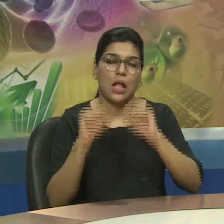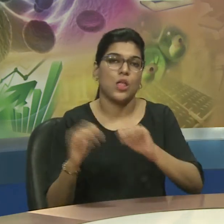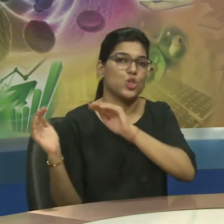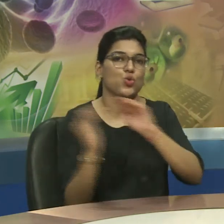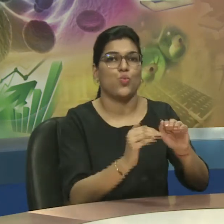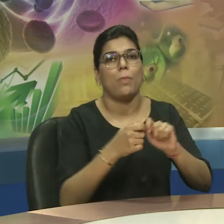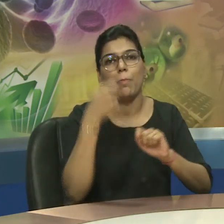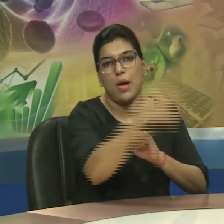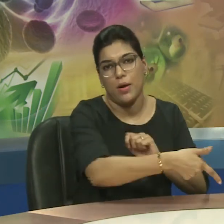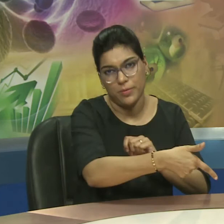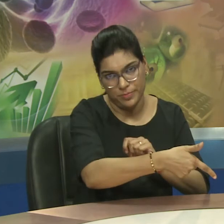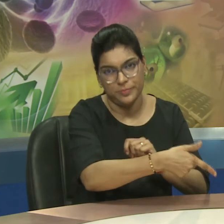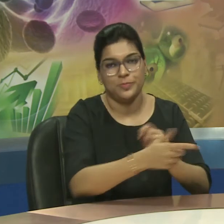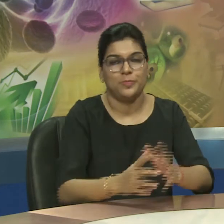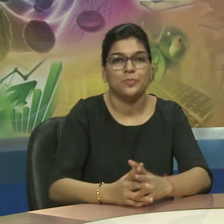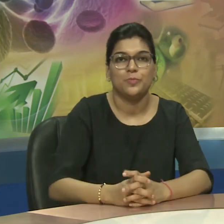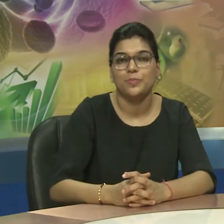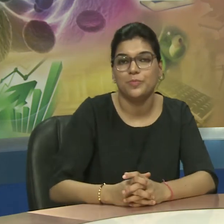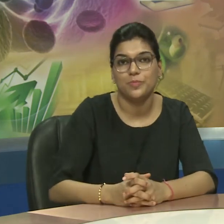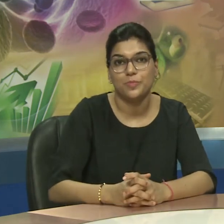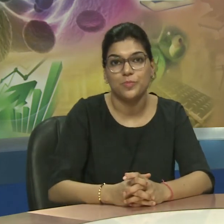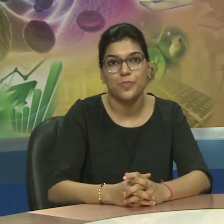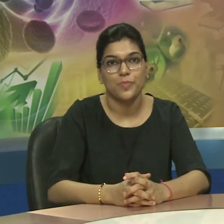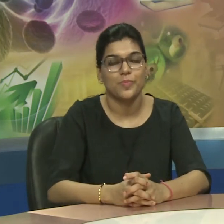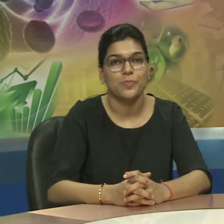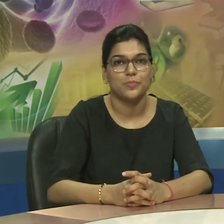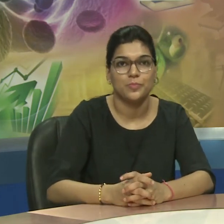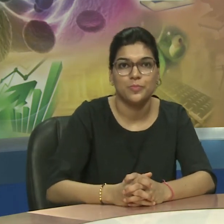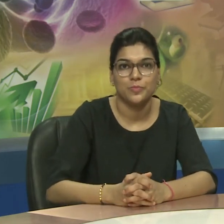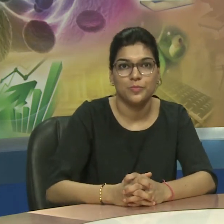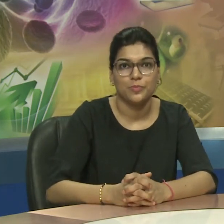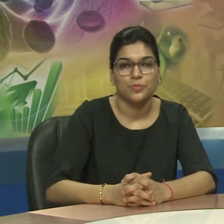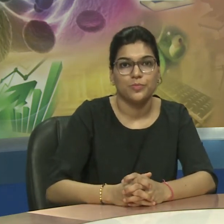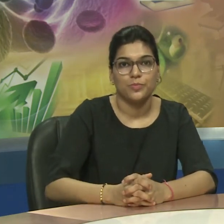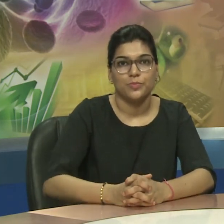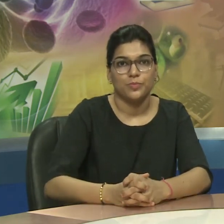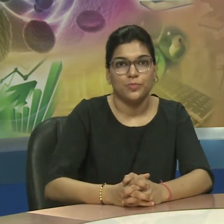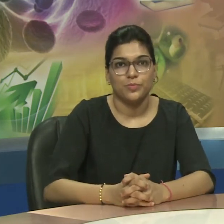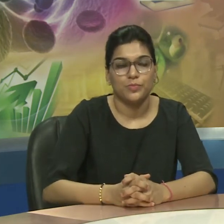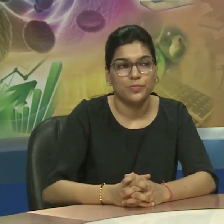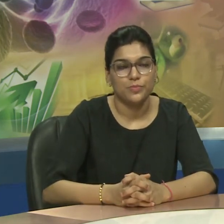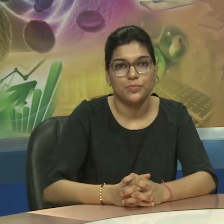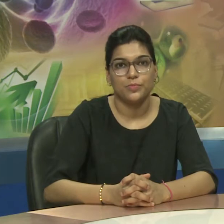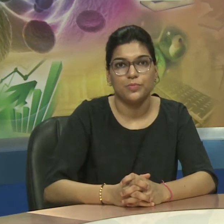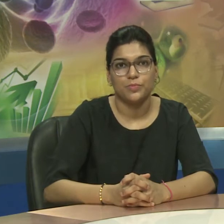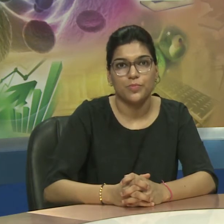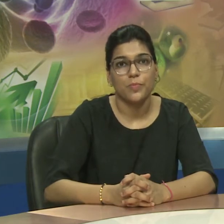loss by theft. Also risk the liability arising out of injury or death.